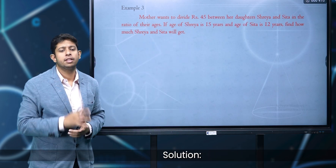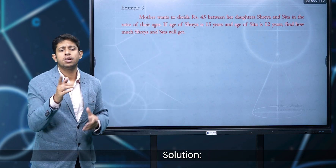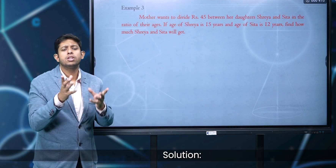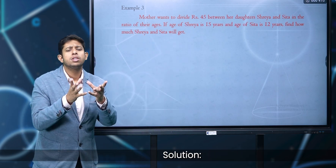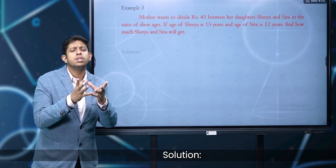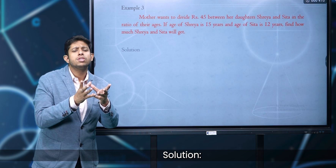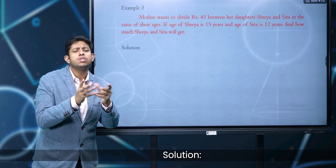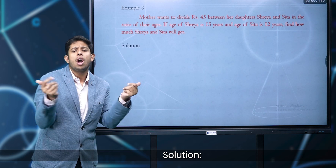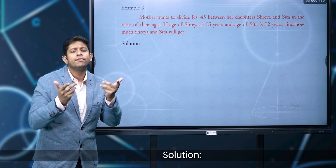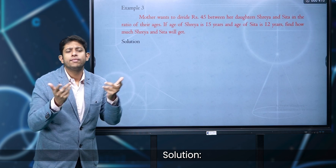Solution.